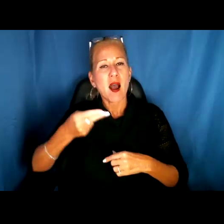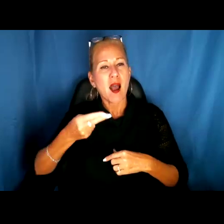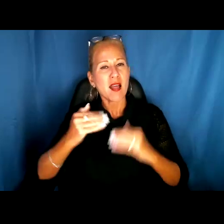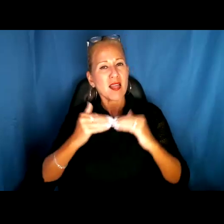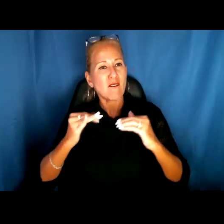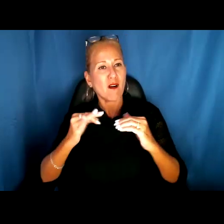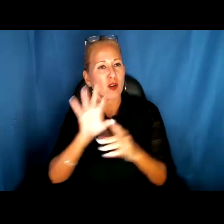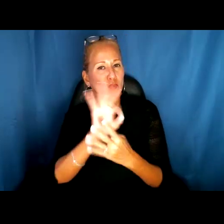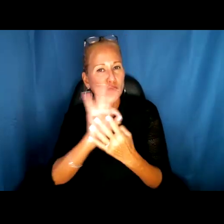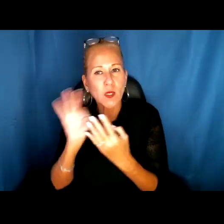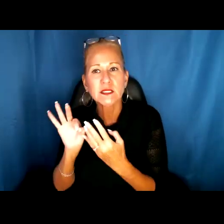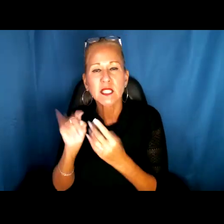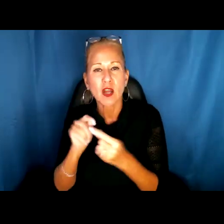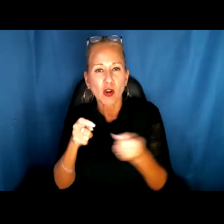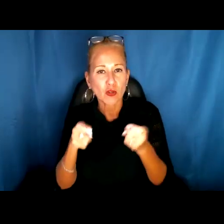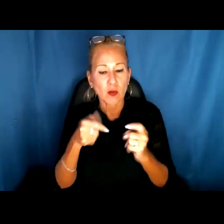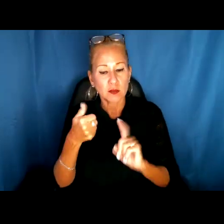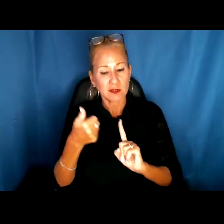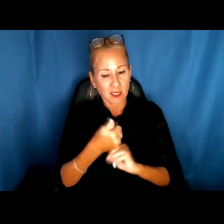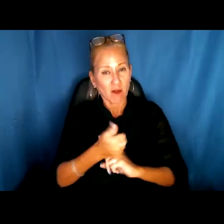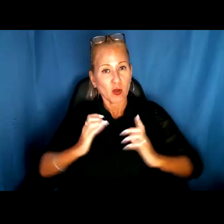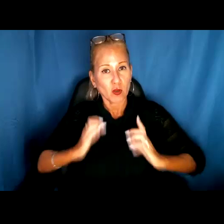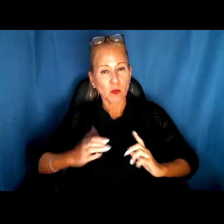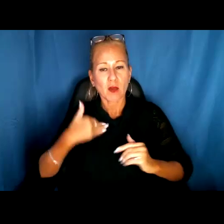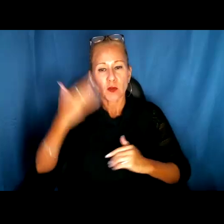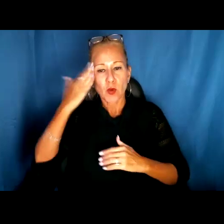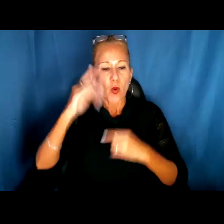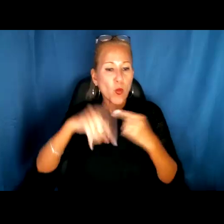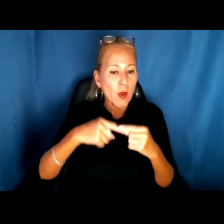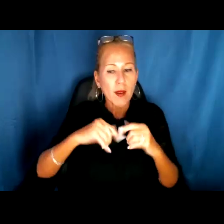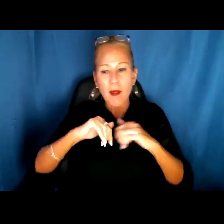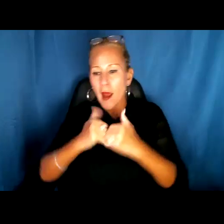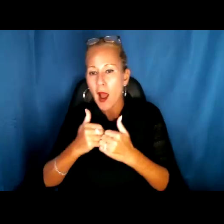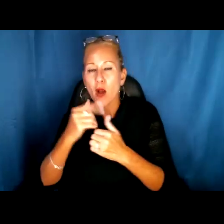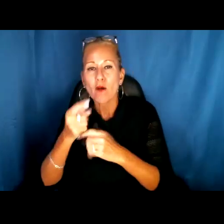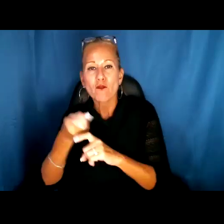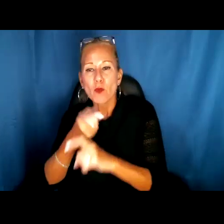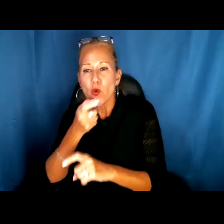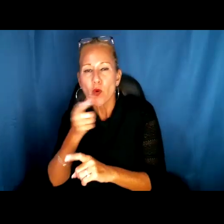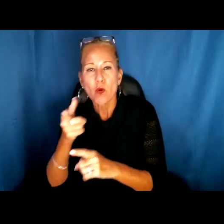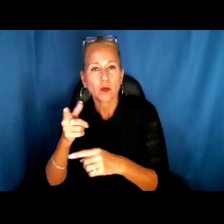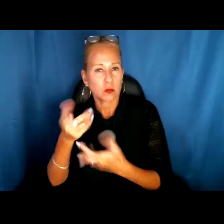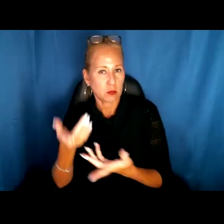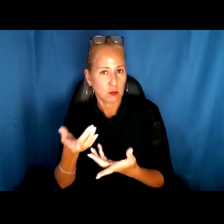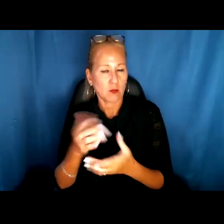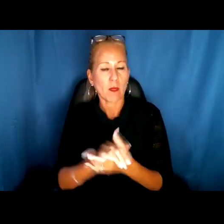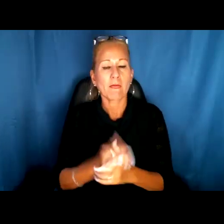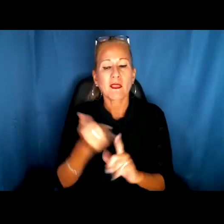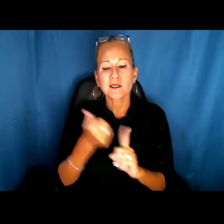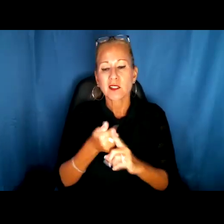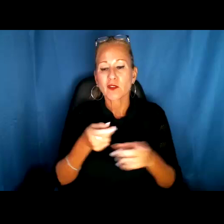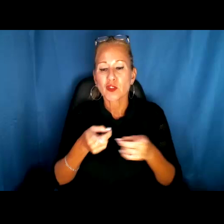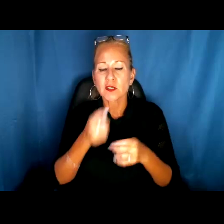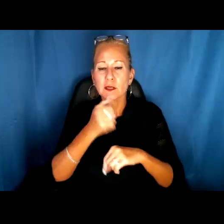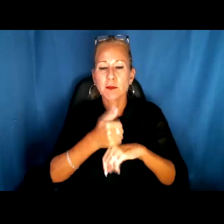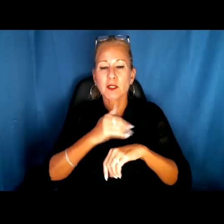control. The consumer decides when, how, and from whom their services are delivered. Self-direction is based on